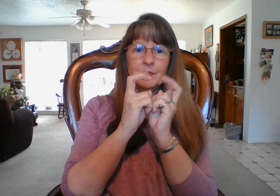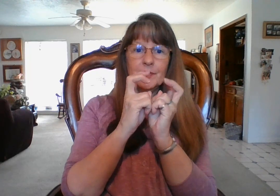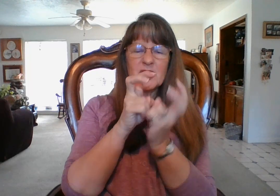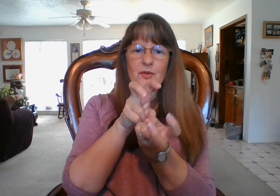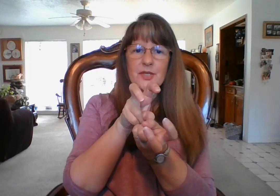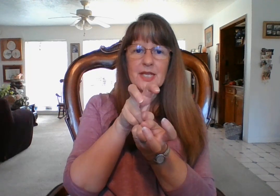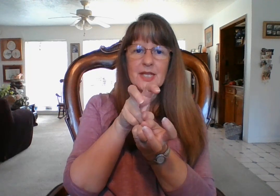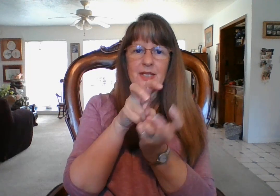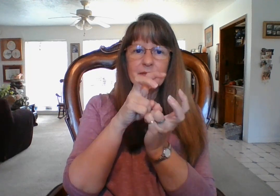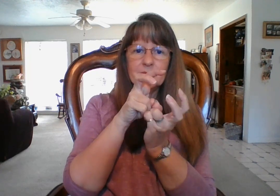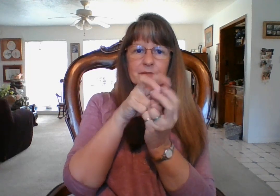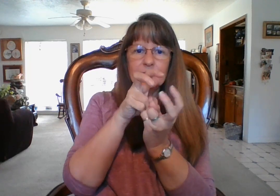It's their teeth.